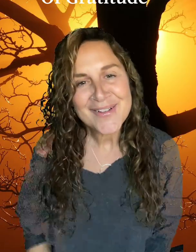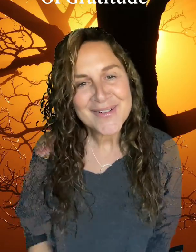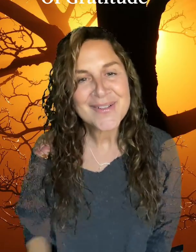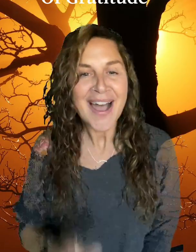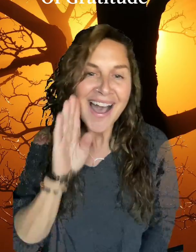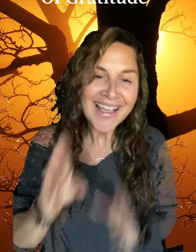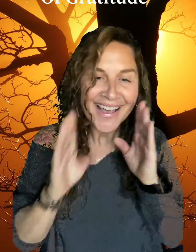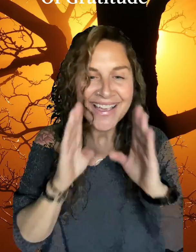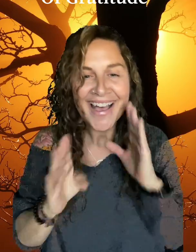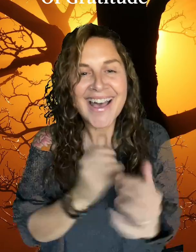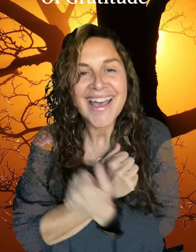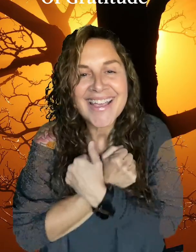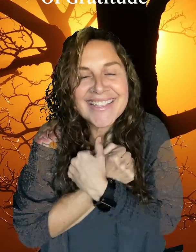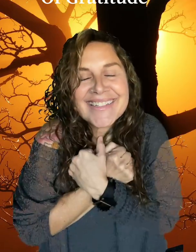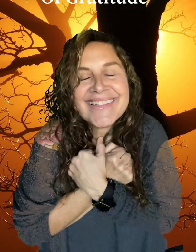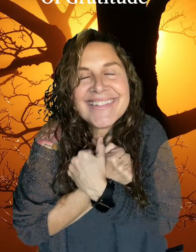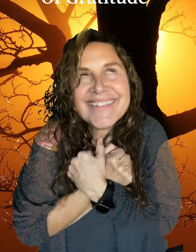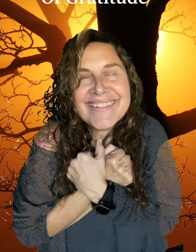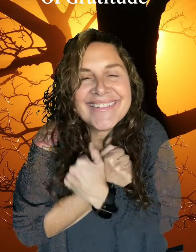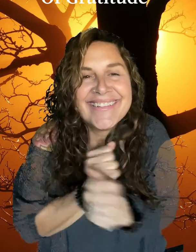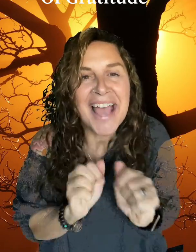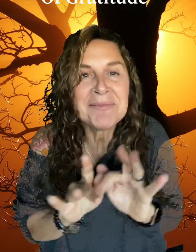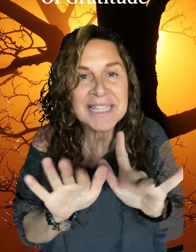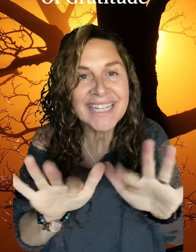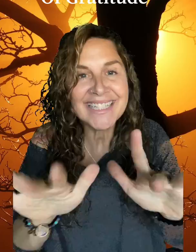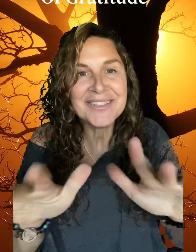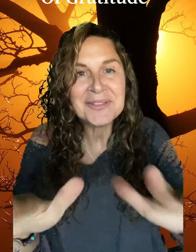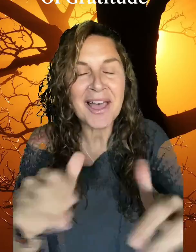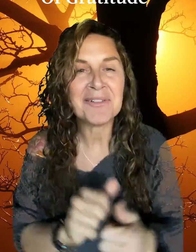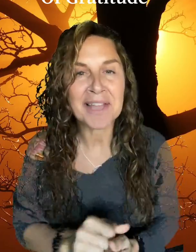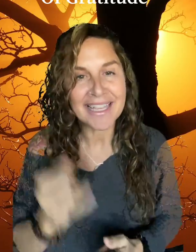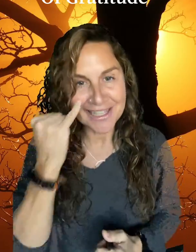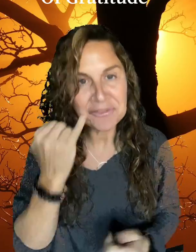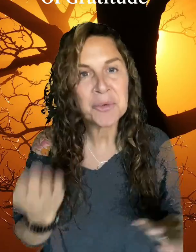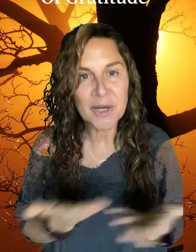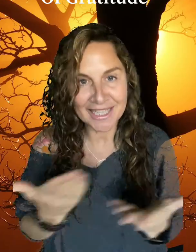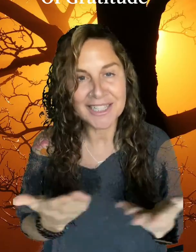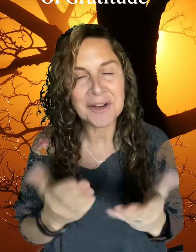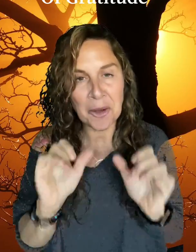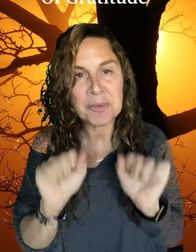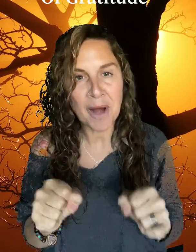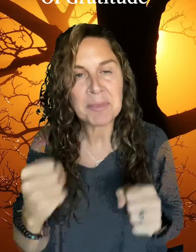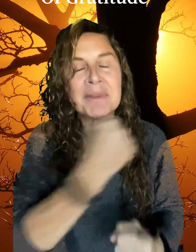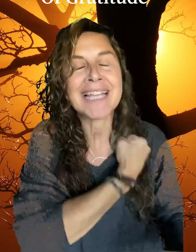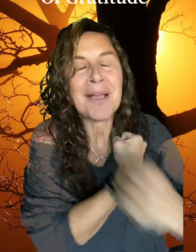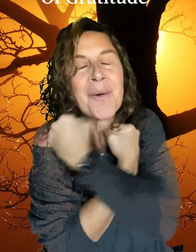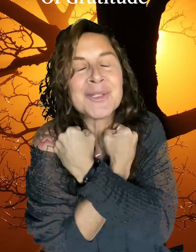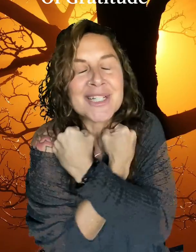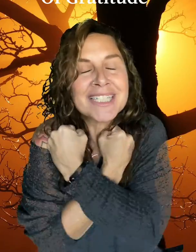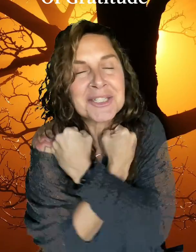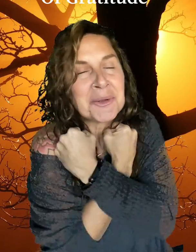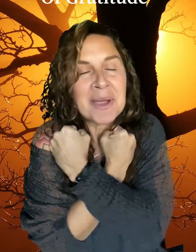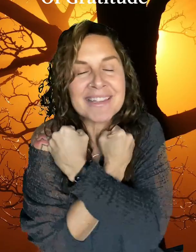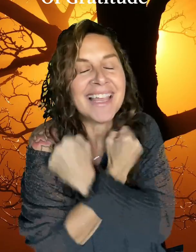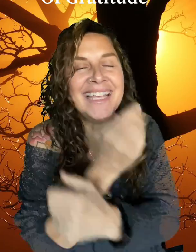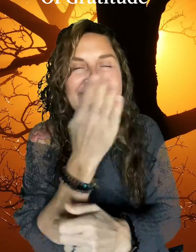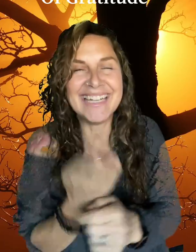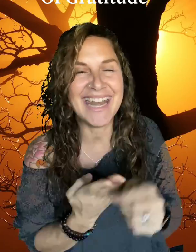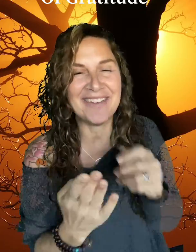Hello, hi. Oh, I'm sending you love. Like if you were here, I would probably like hold on to you and like never